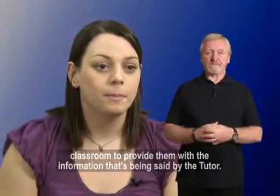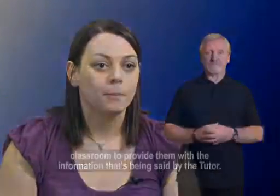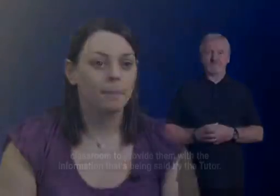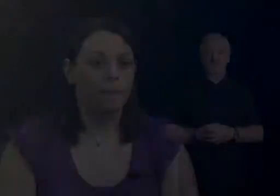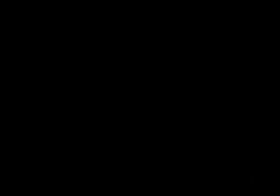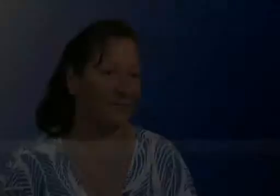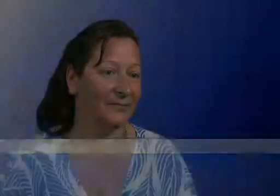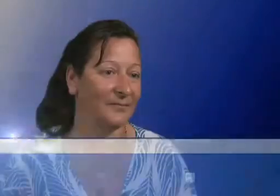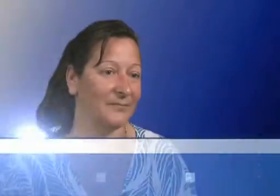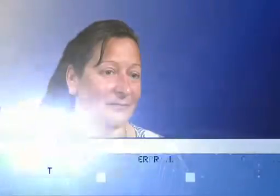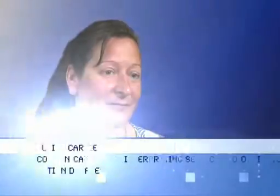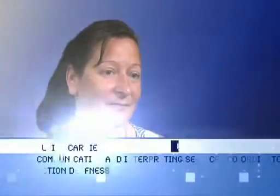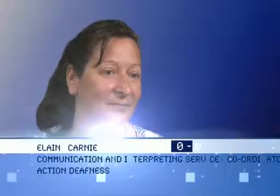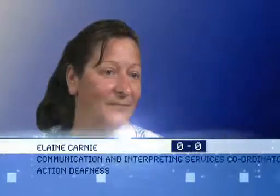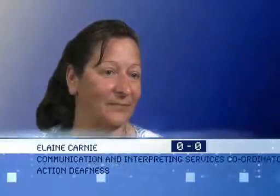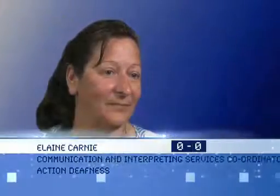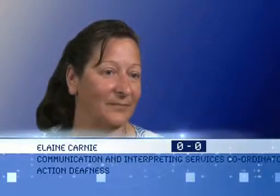tutor.